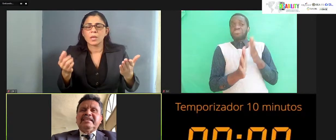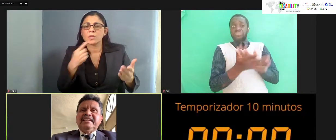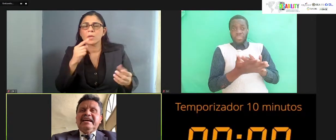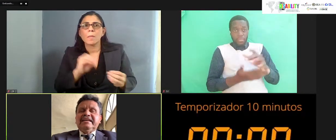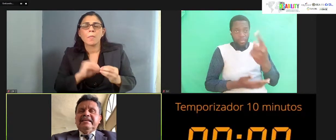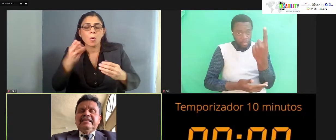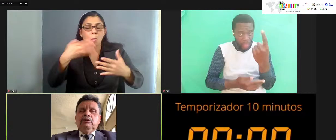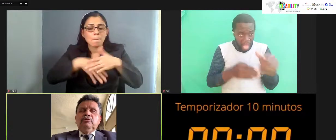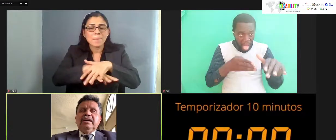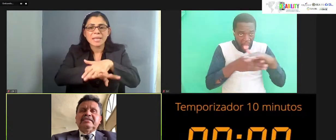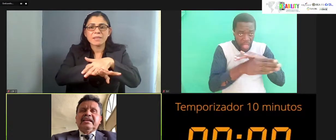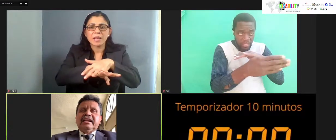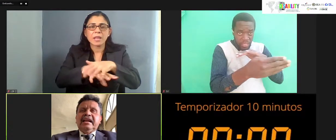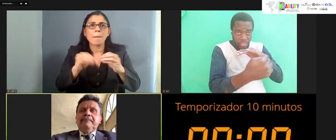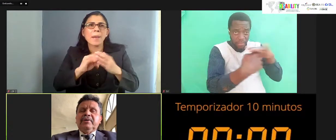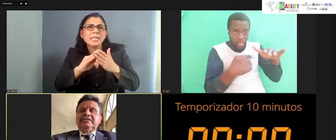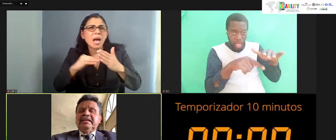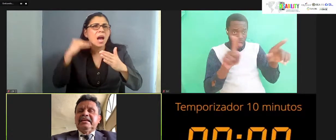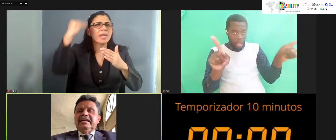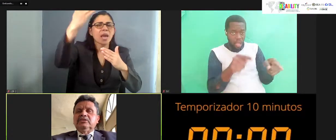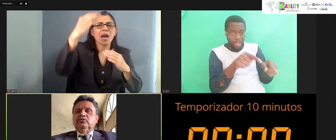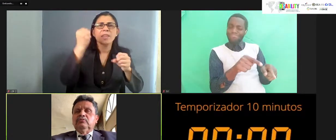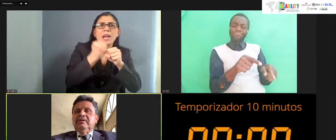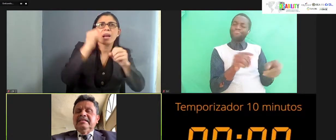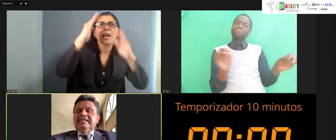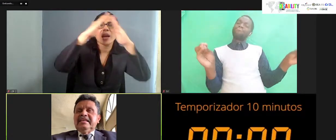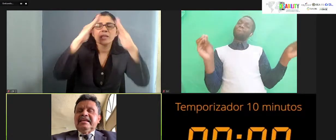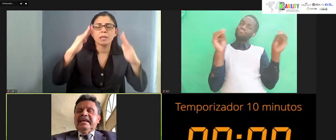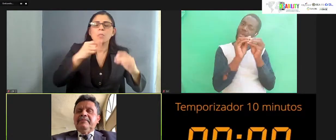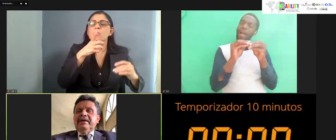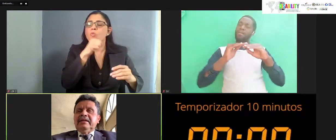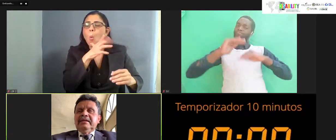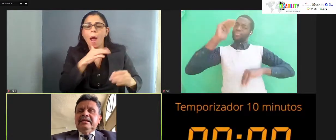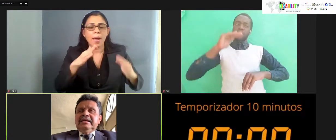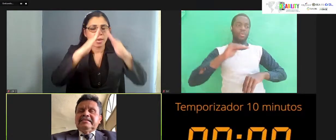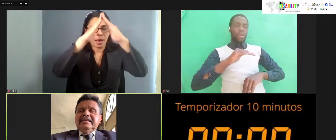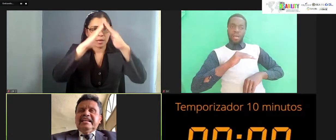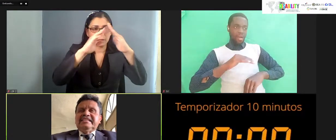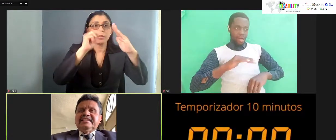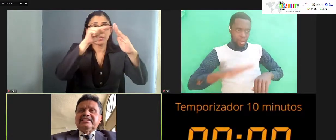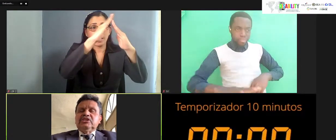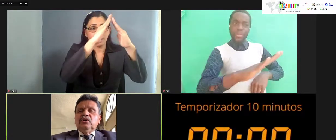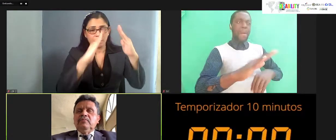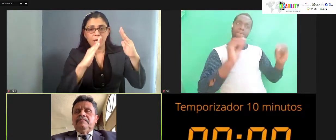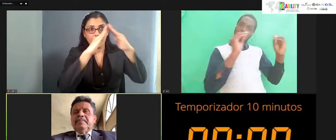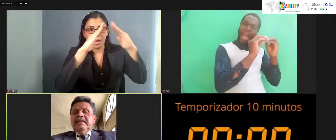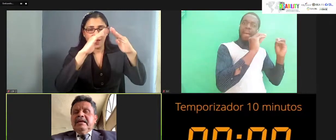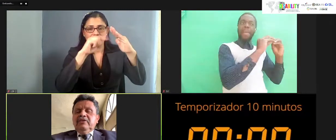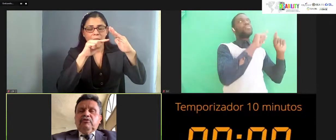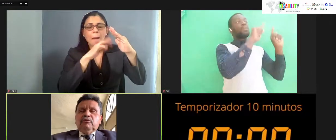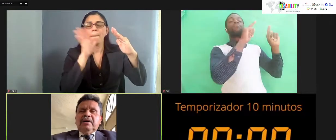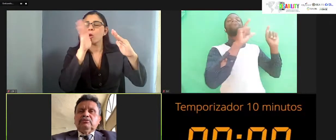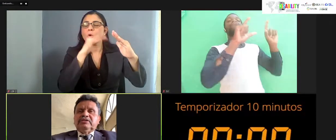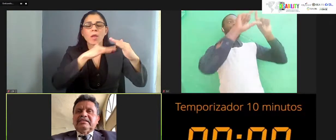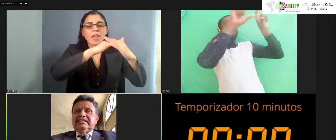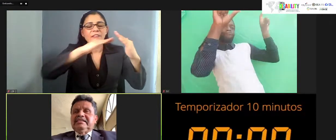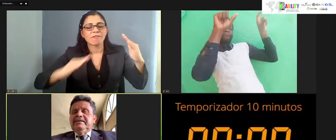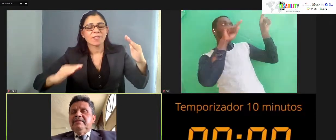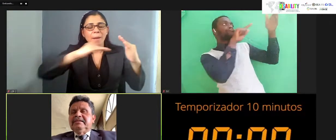beyond in shelters it's not only about entrance ramps there needs to be